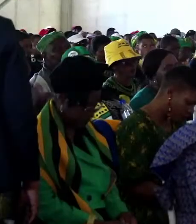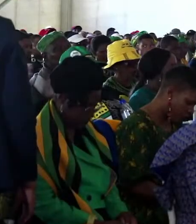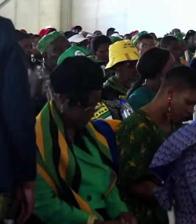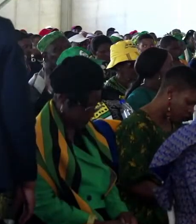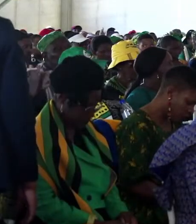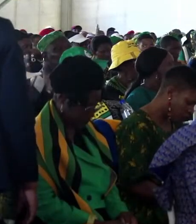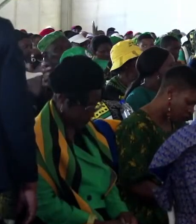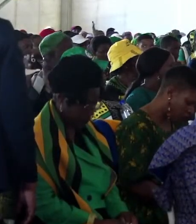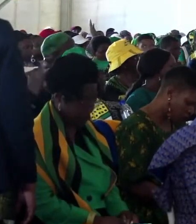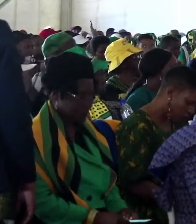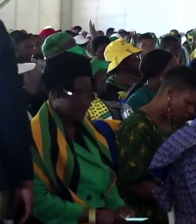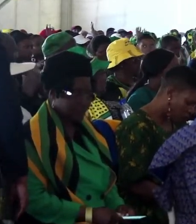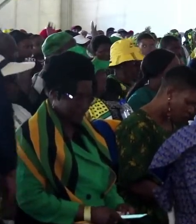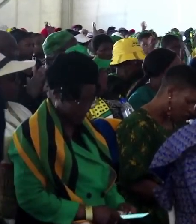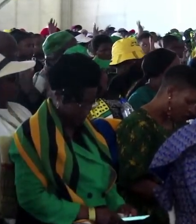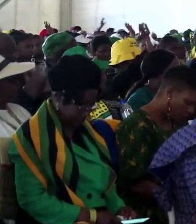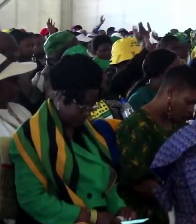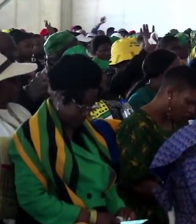Premier.